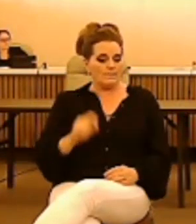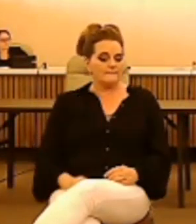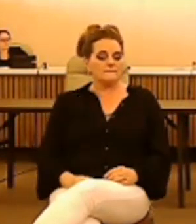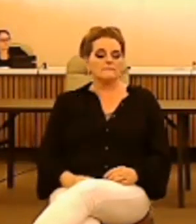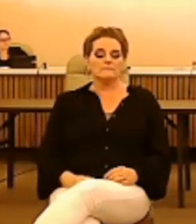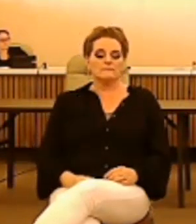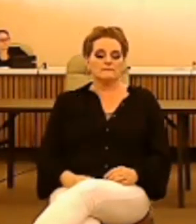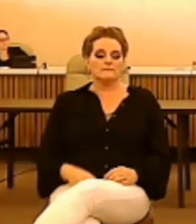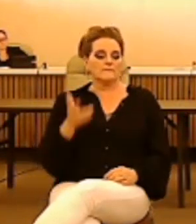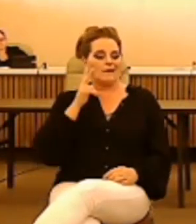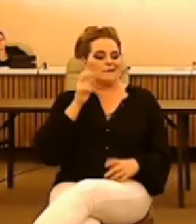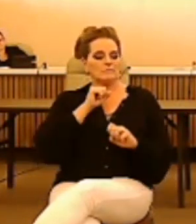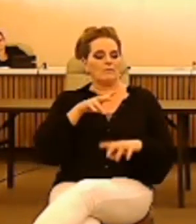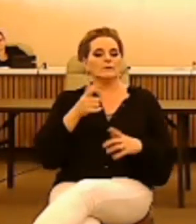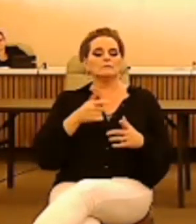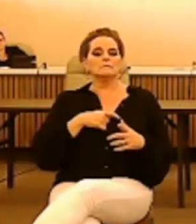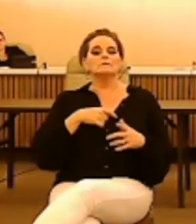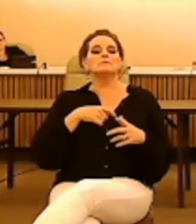Hearing none, please call the roll.